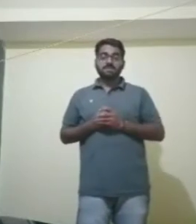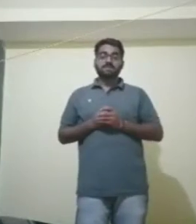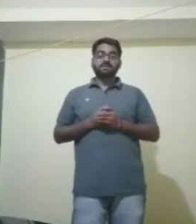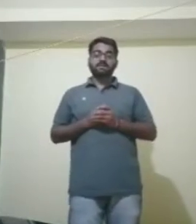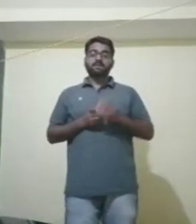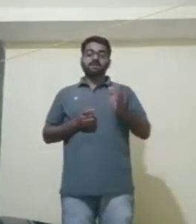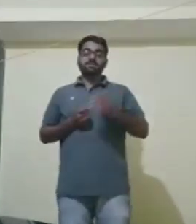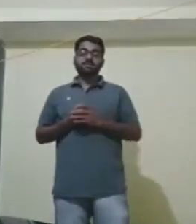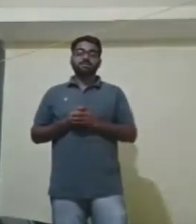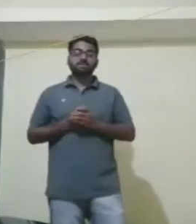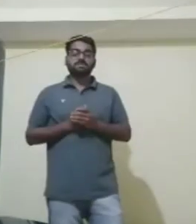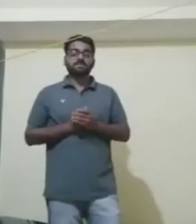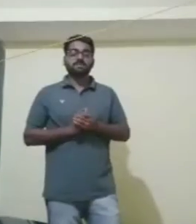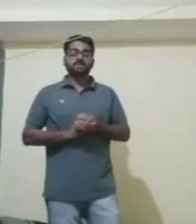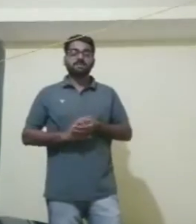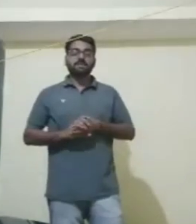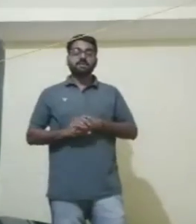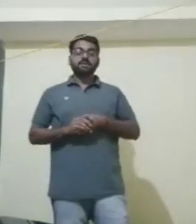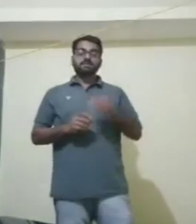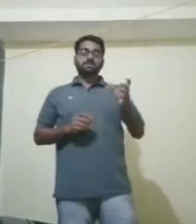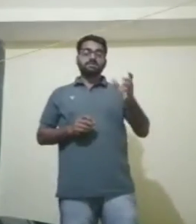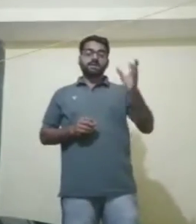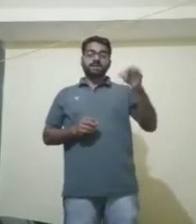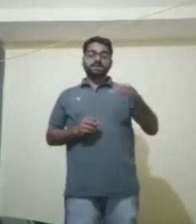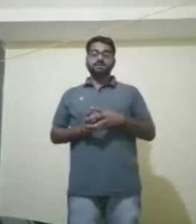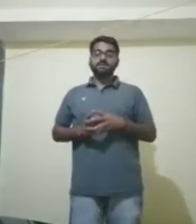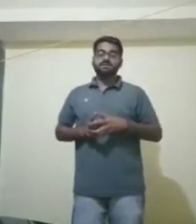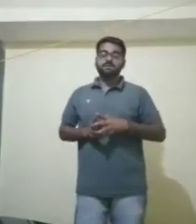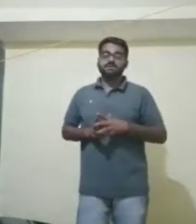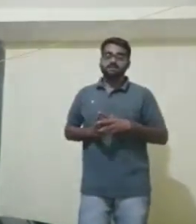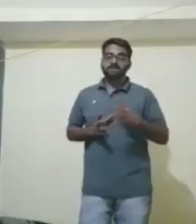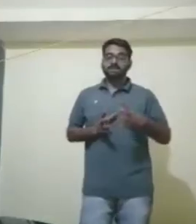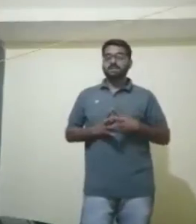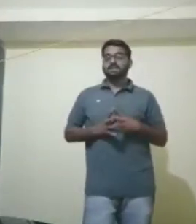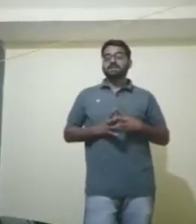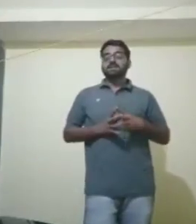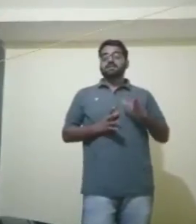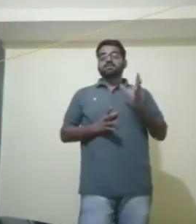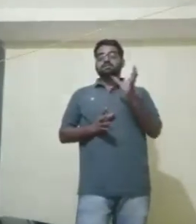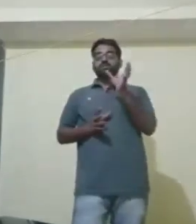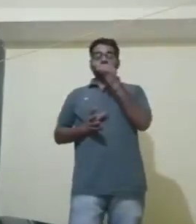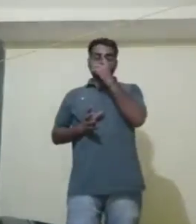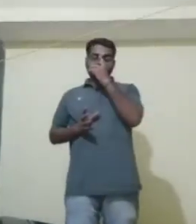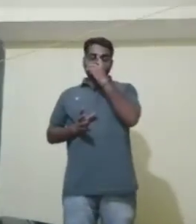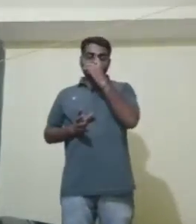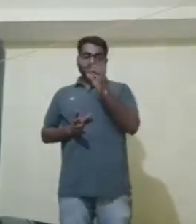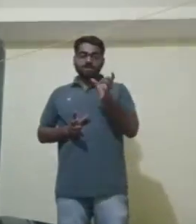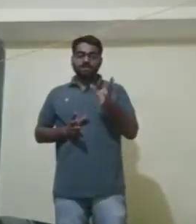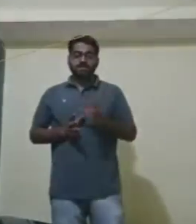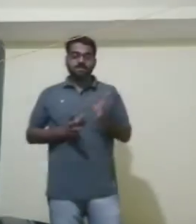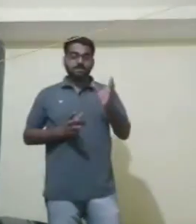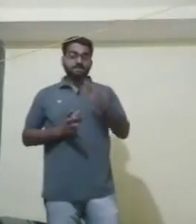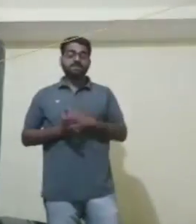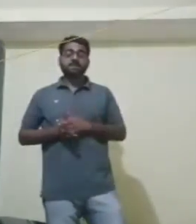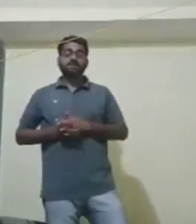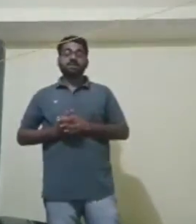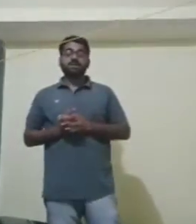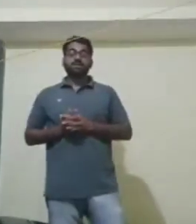substring yes dot our substring method substring, and the sys out is printed. So the yes is our